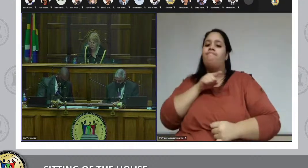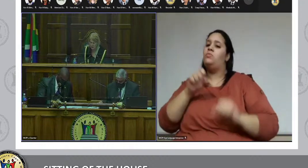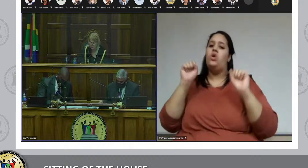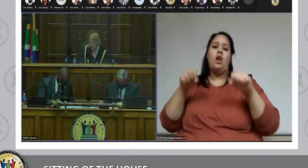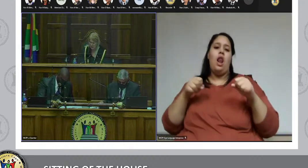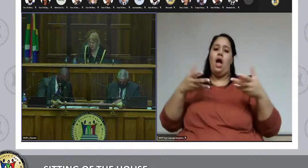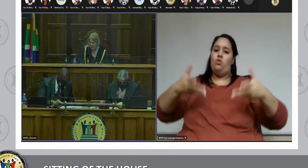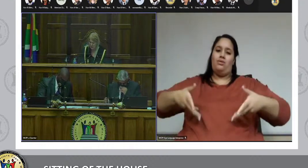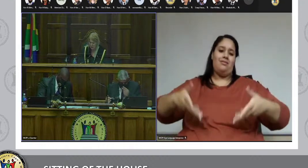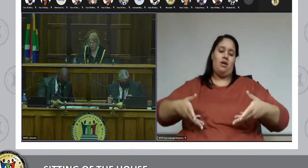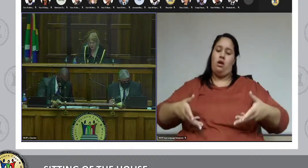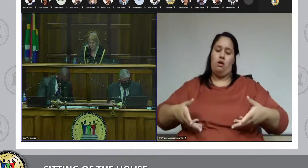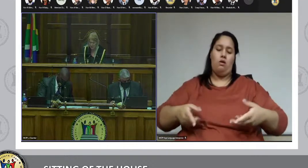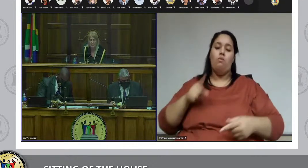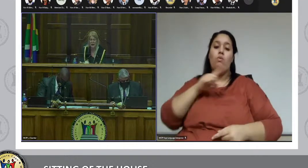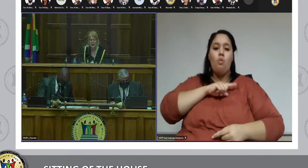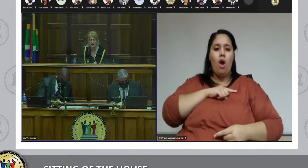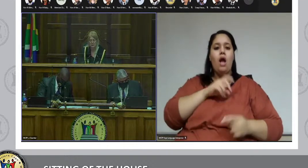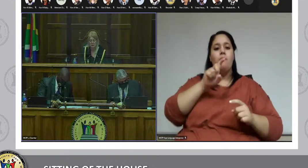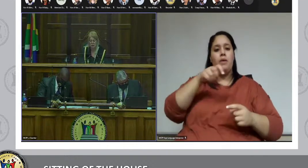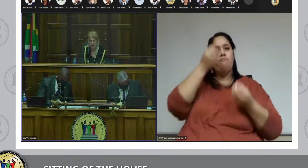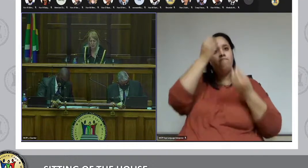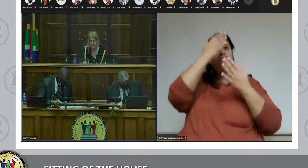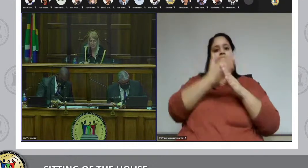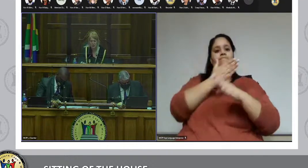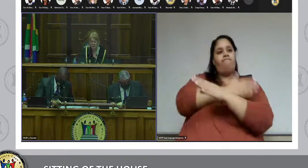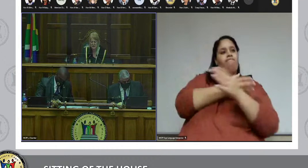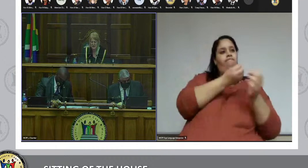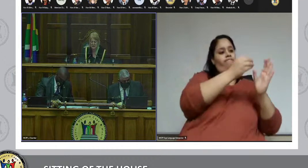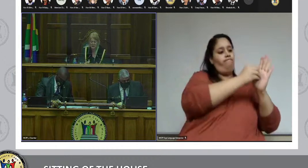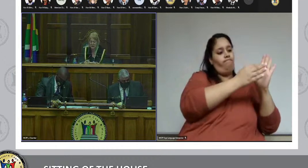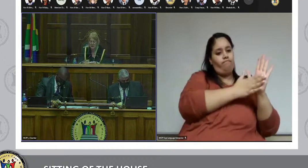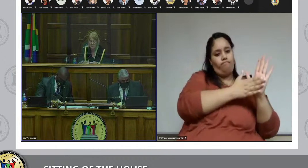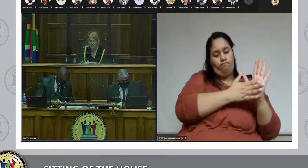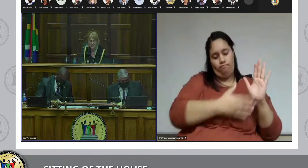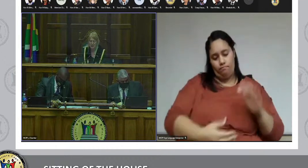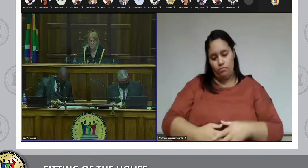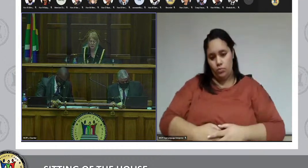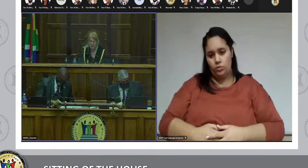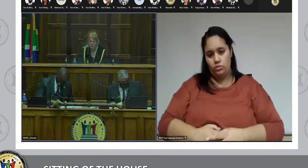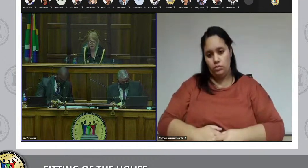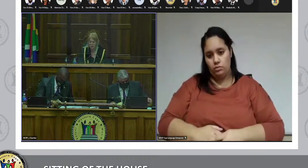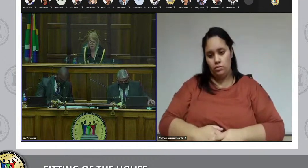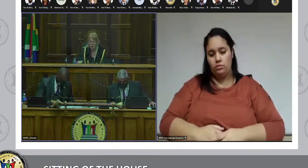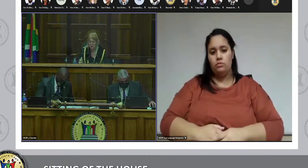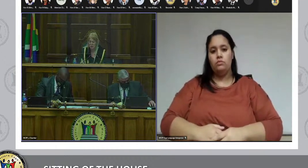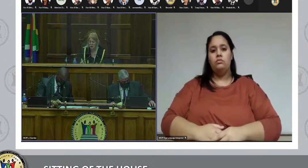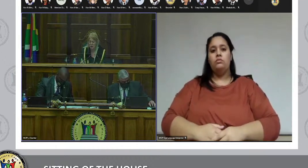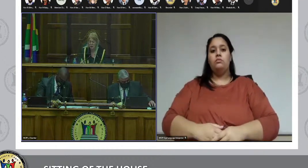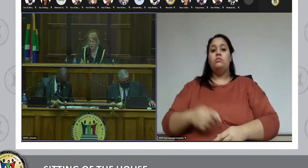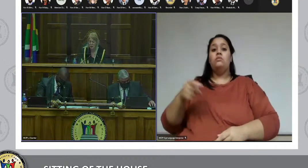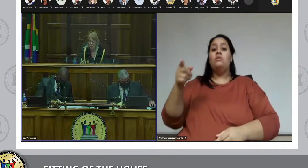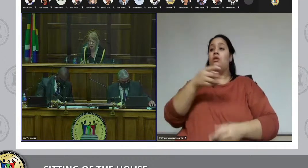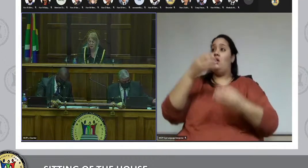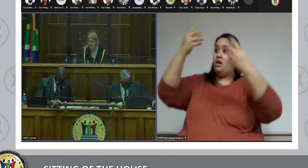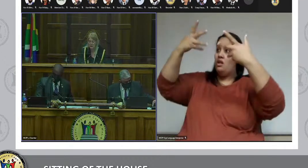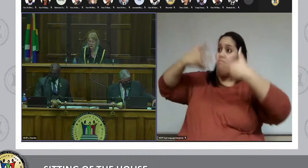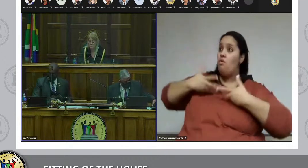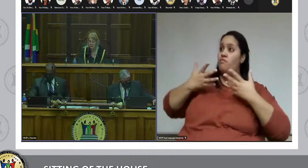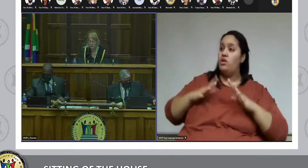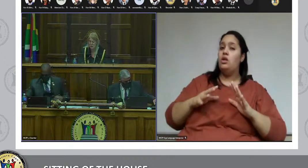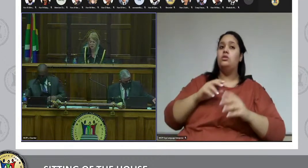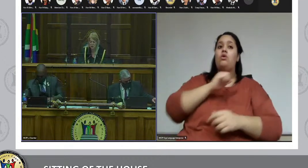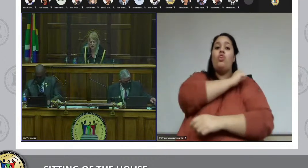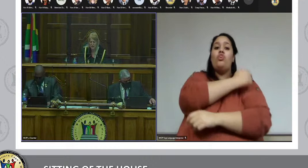in the sitting that have been processed by the Programming Authority. I have been informed at the Programming Authority meeting of